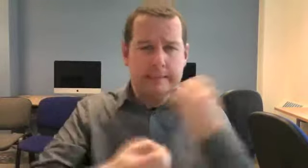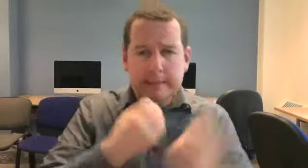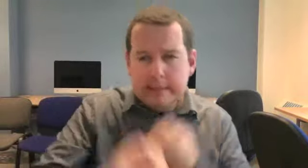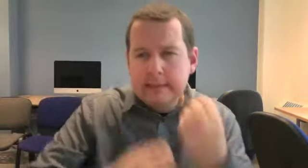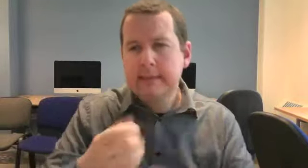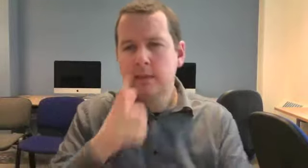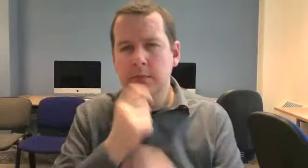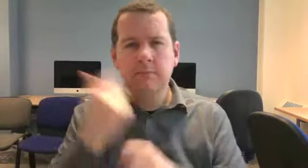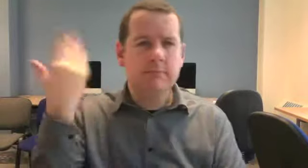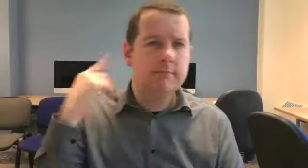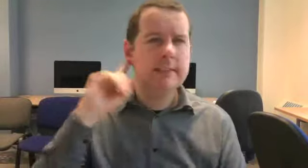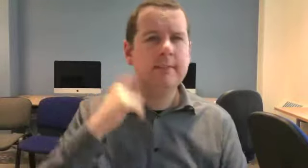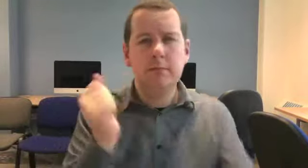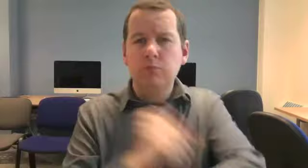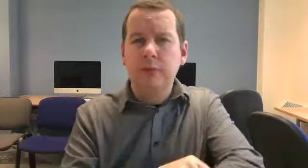Ireland talking about deaf people in prisons.